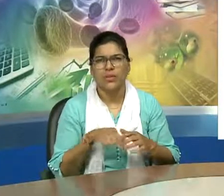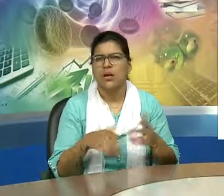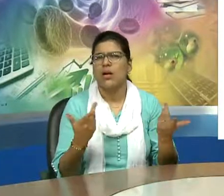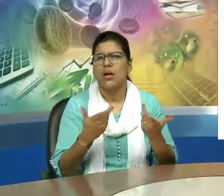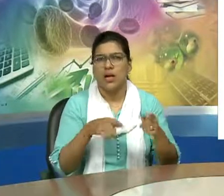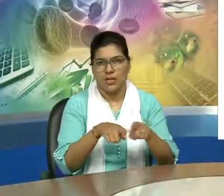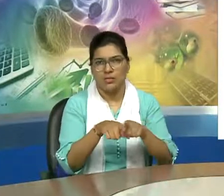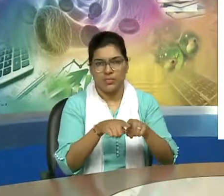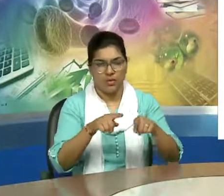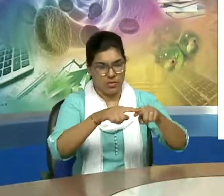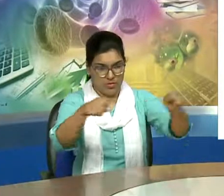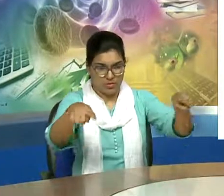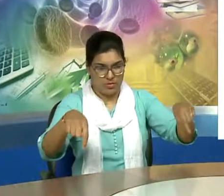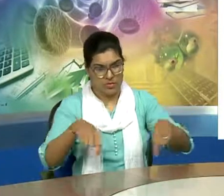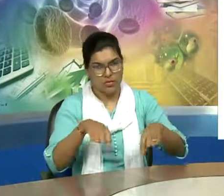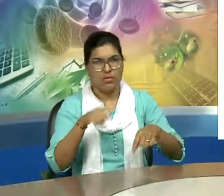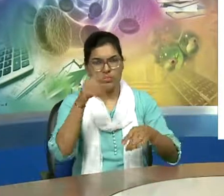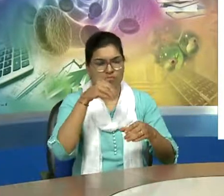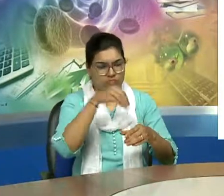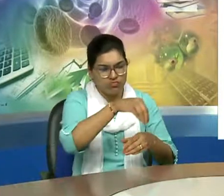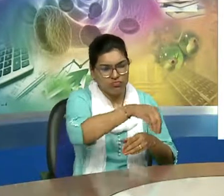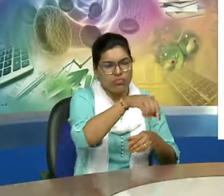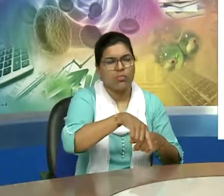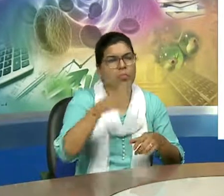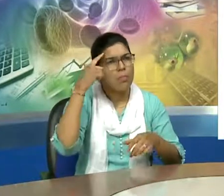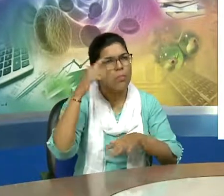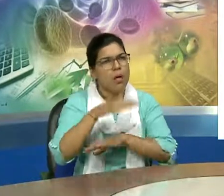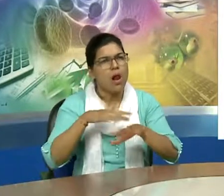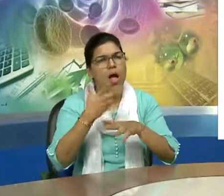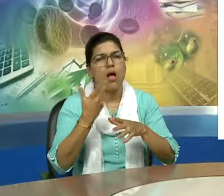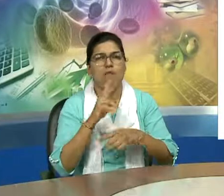Monoculture is the growing of only one type of crop.